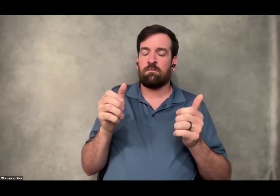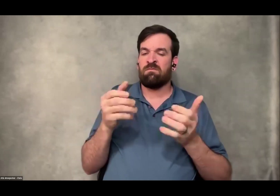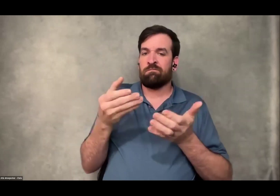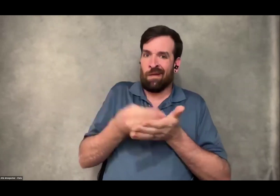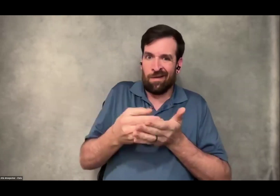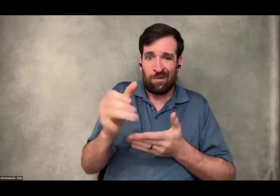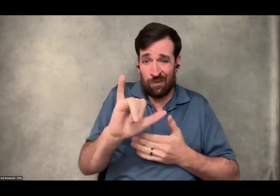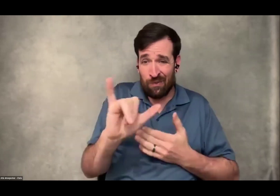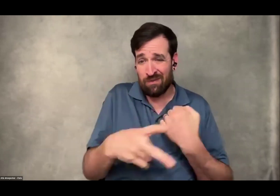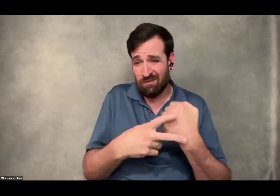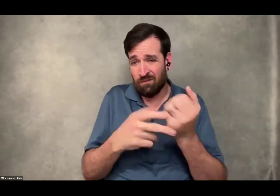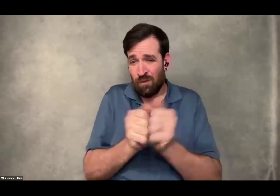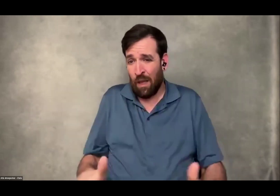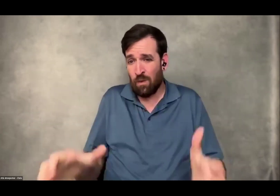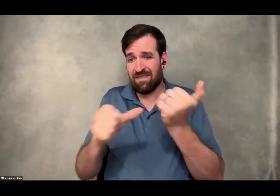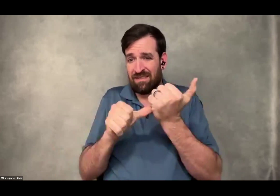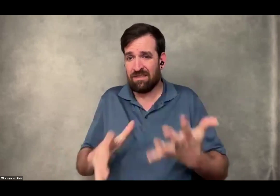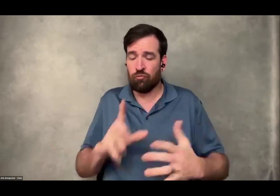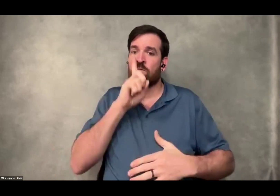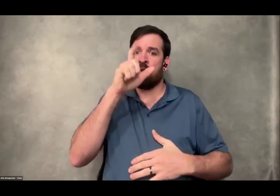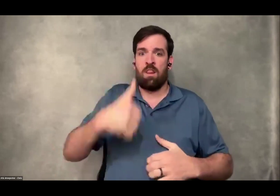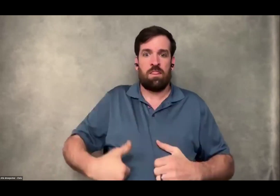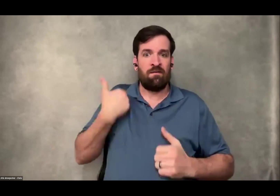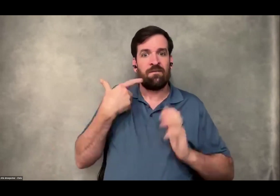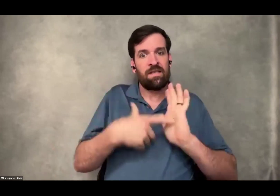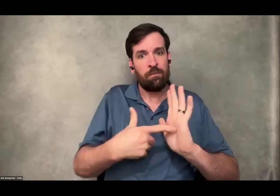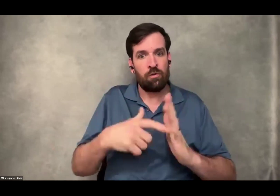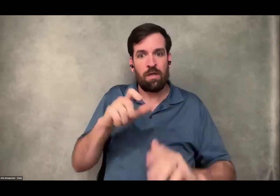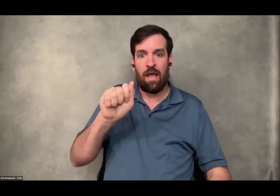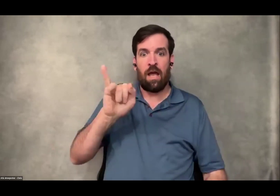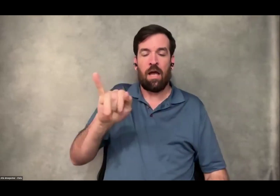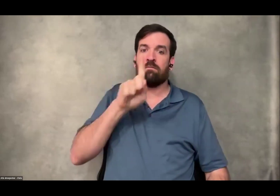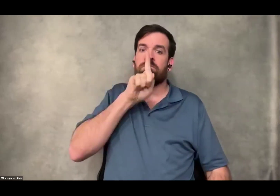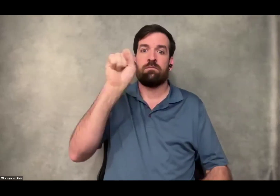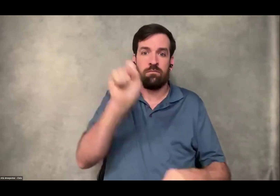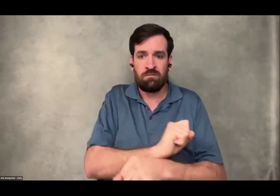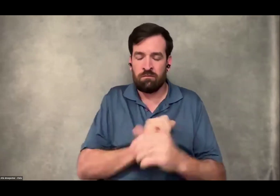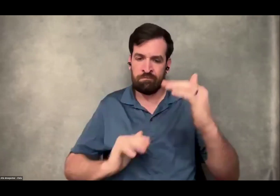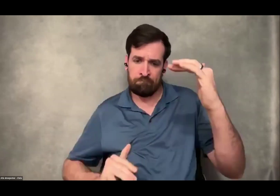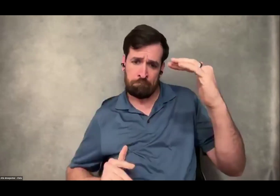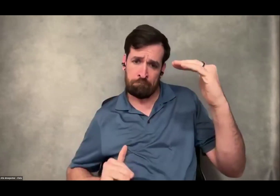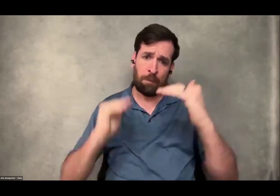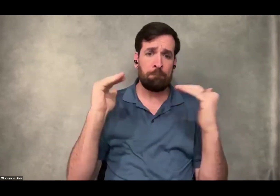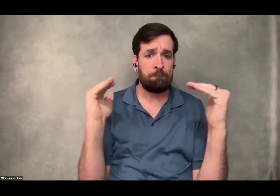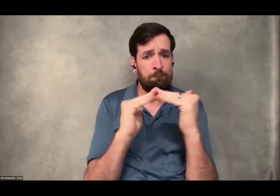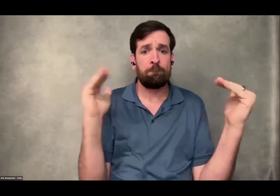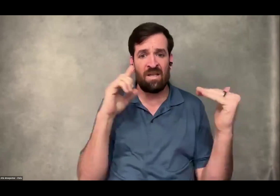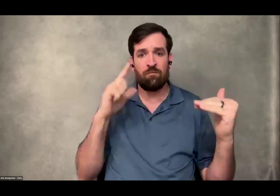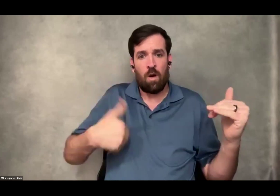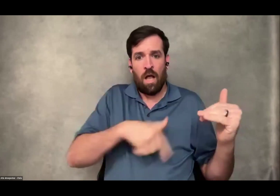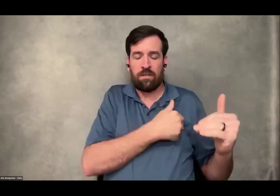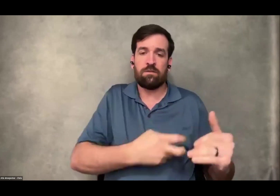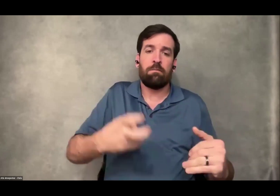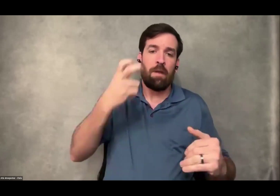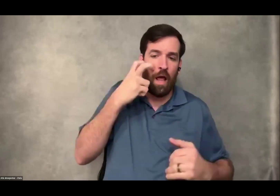to show you a real life example of how AI is truly leveling the playing field for us as blind and low